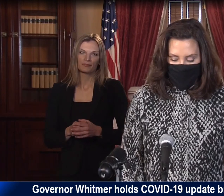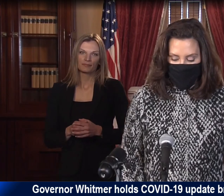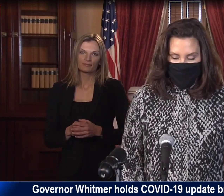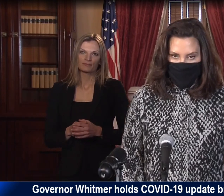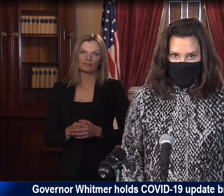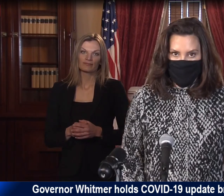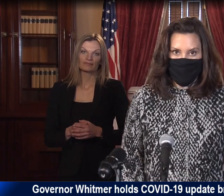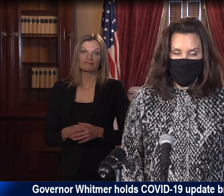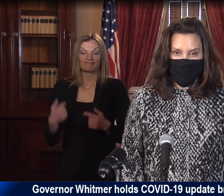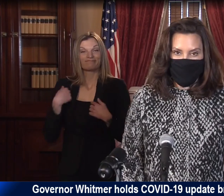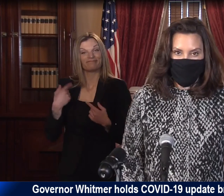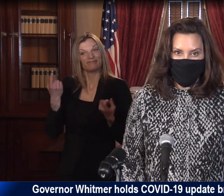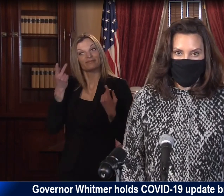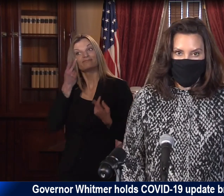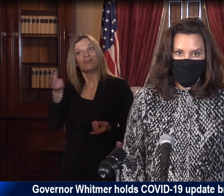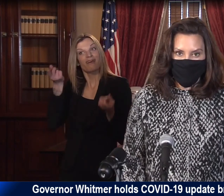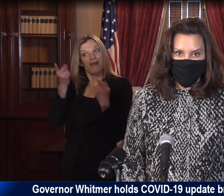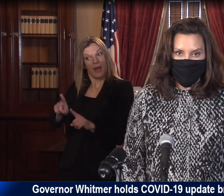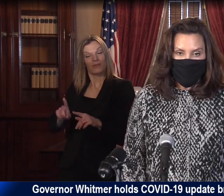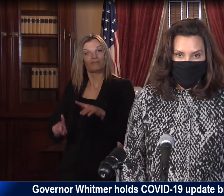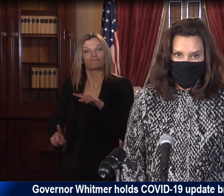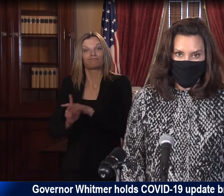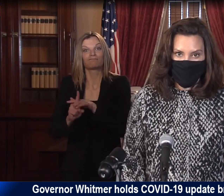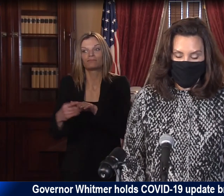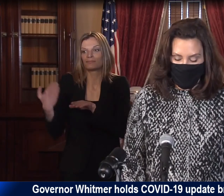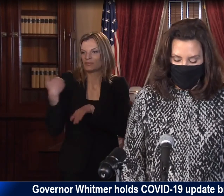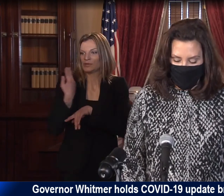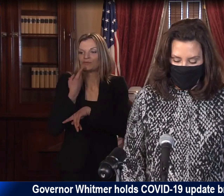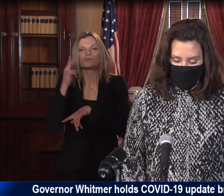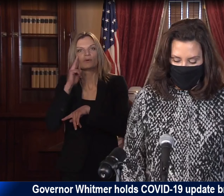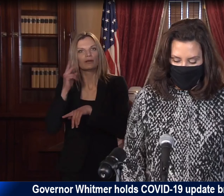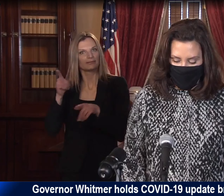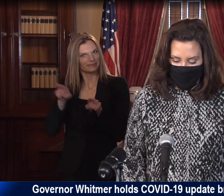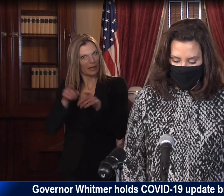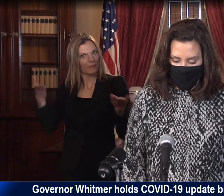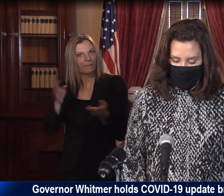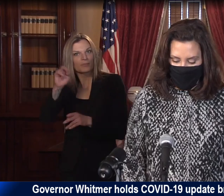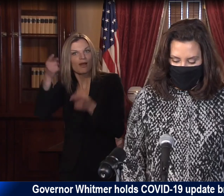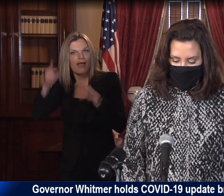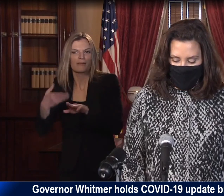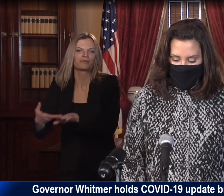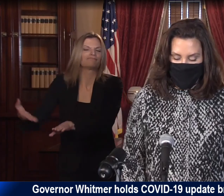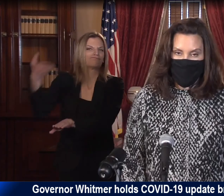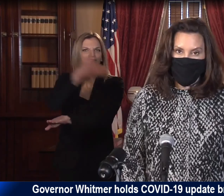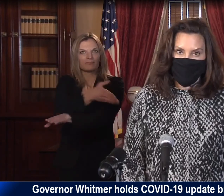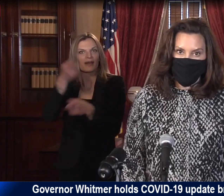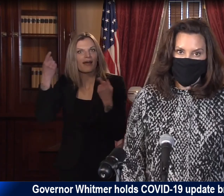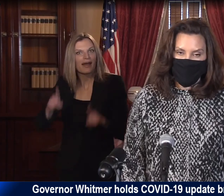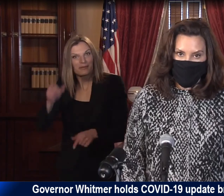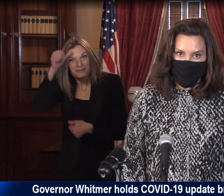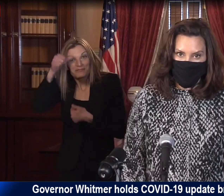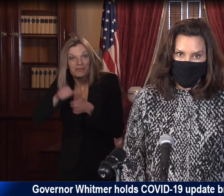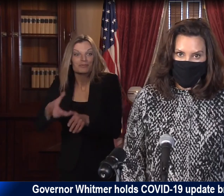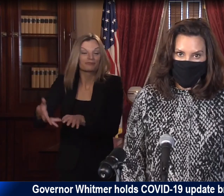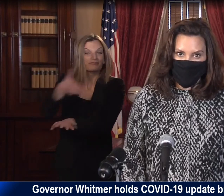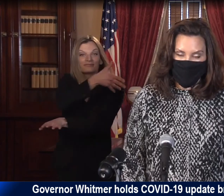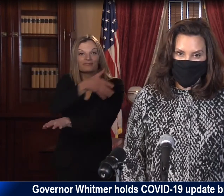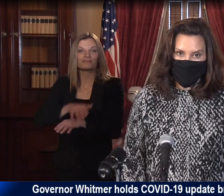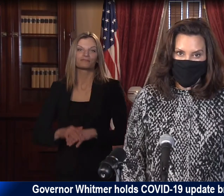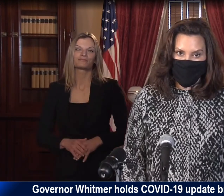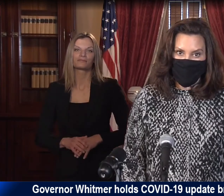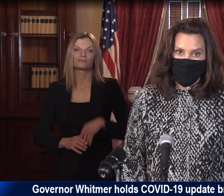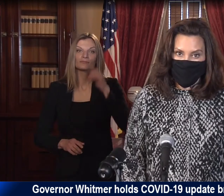We saw events like this play out here months ago in our own state. Some of these same people that